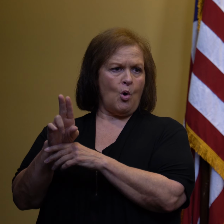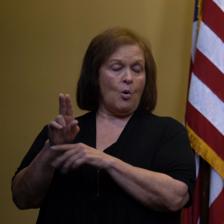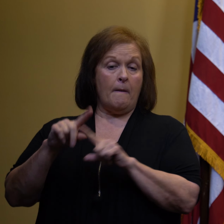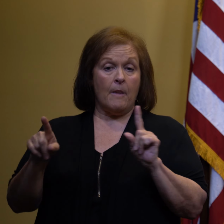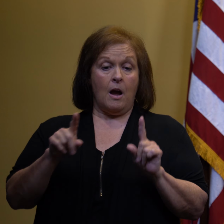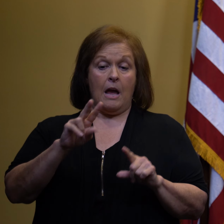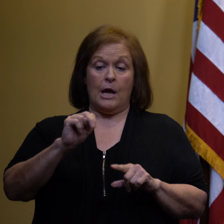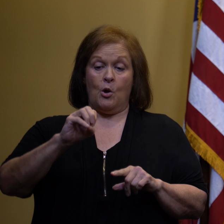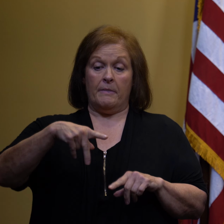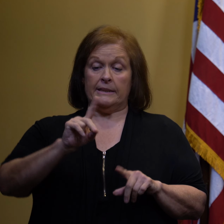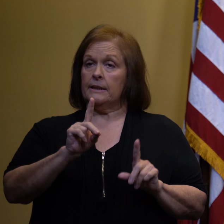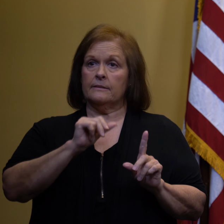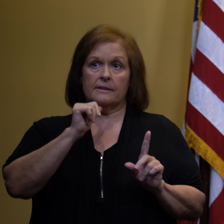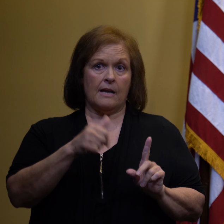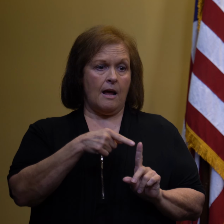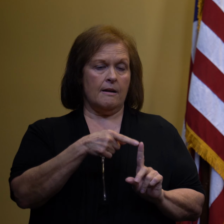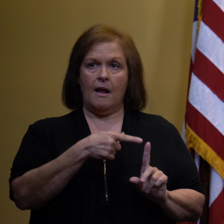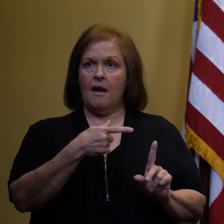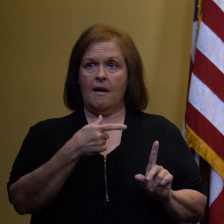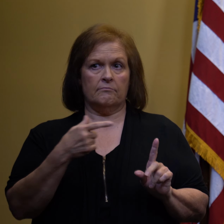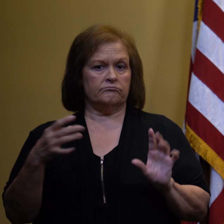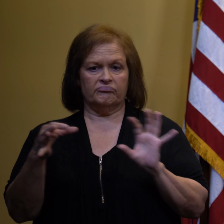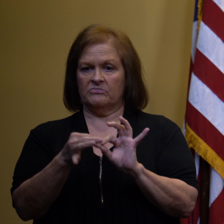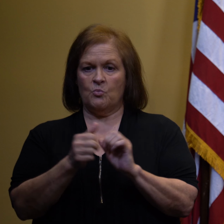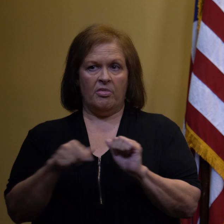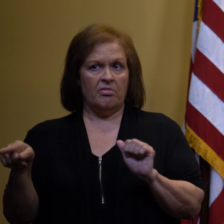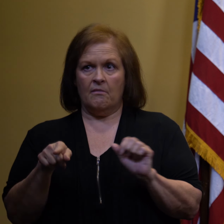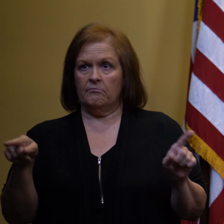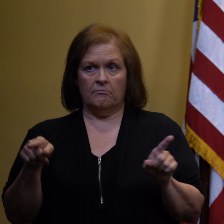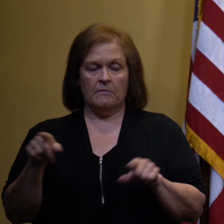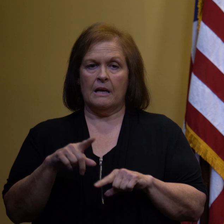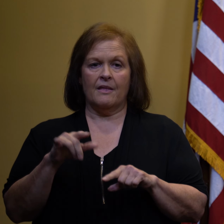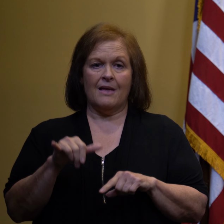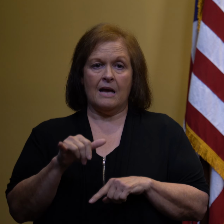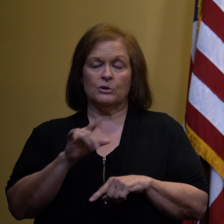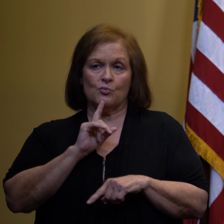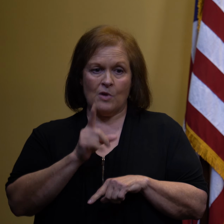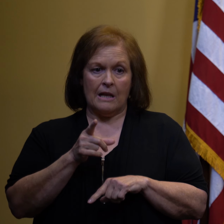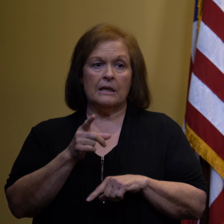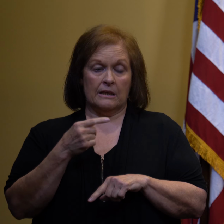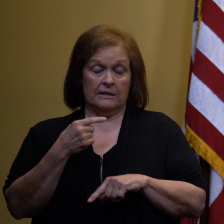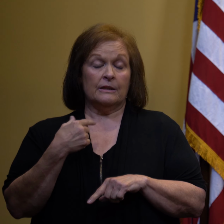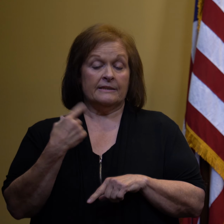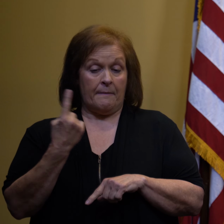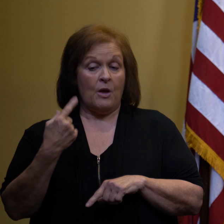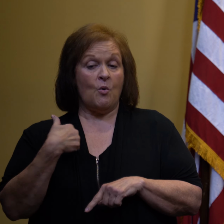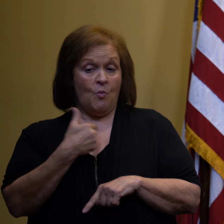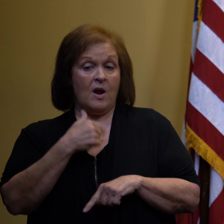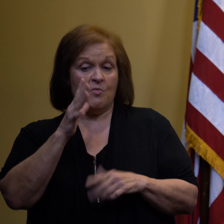the NOPD does not have any interaction with that at all. But this is something that we will be talking